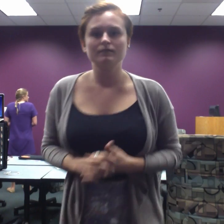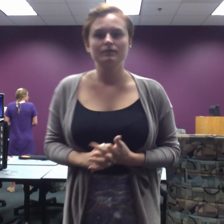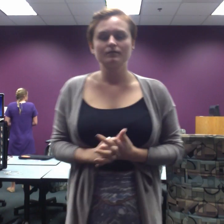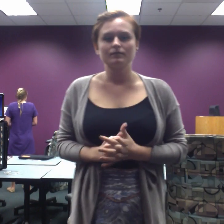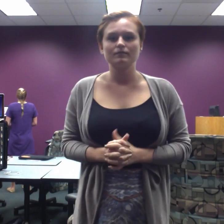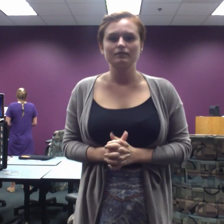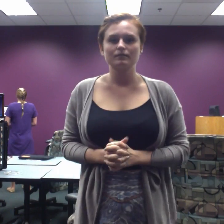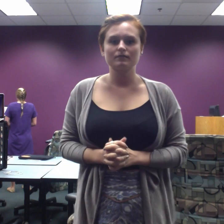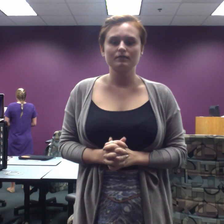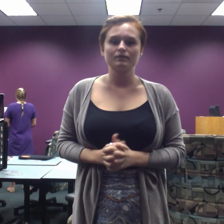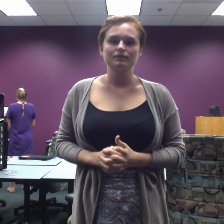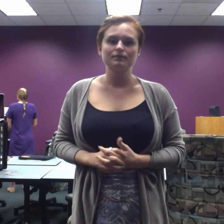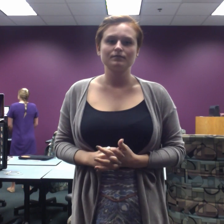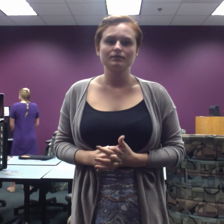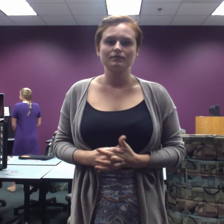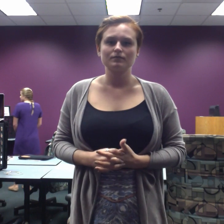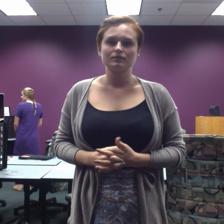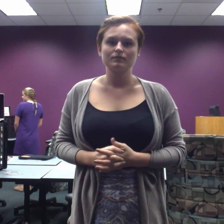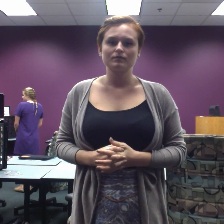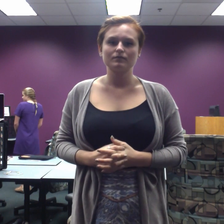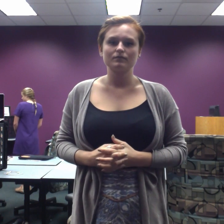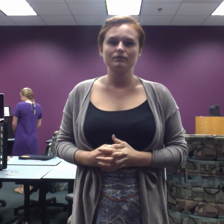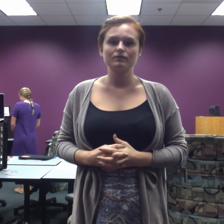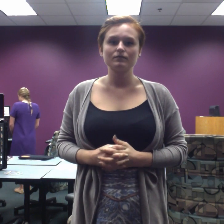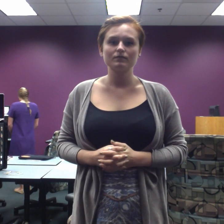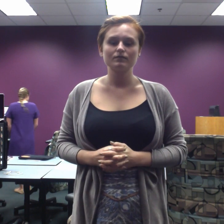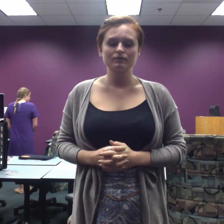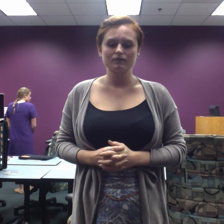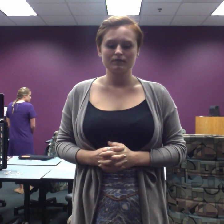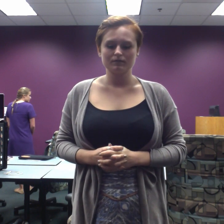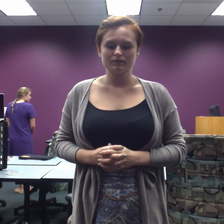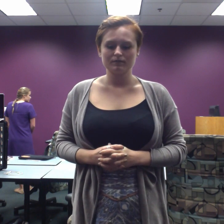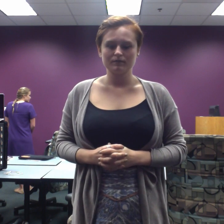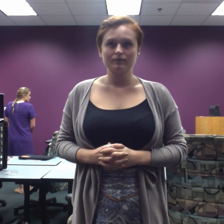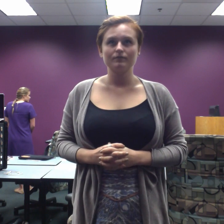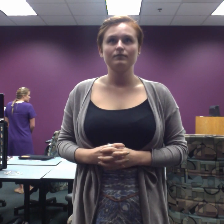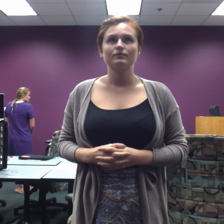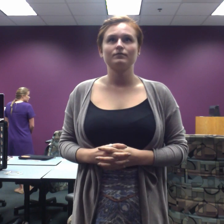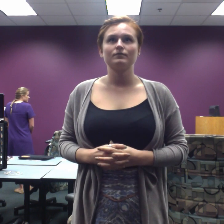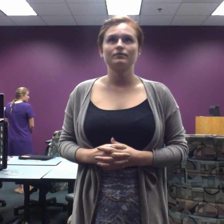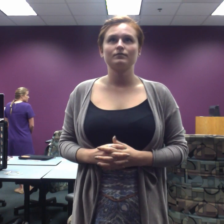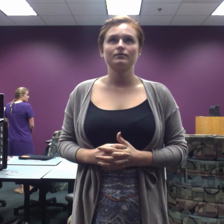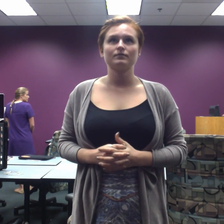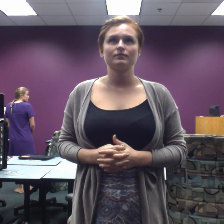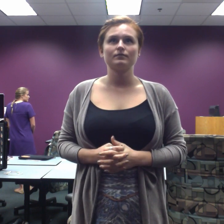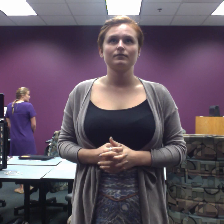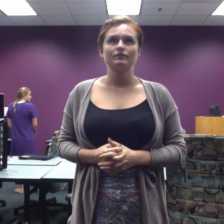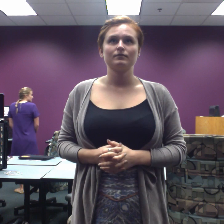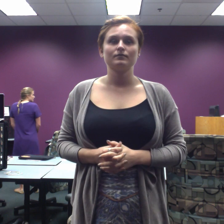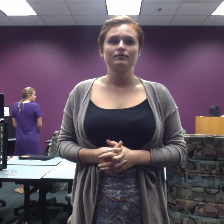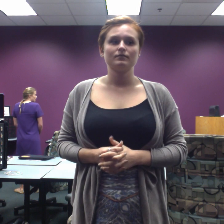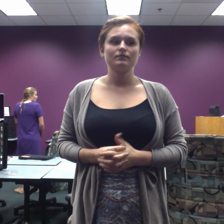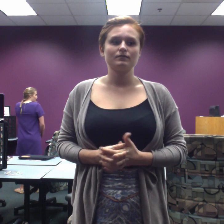this. You just interpret the stimulus. So you just have to listen to it. This was designed back in 2009 to